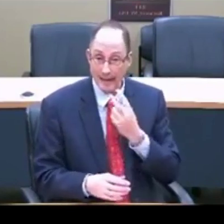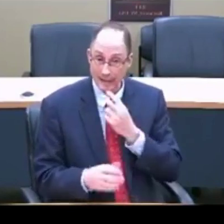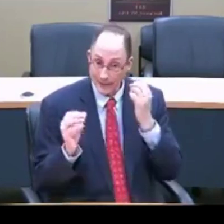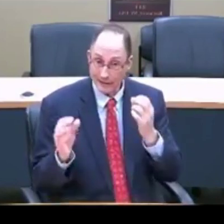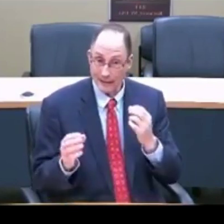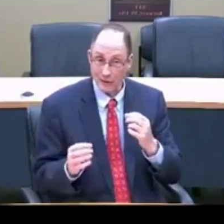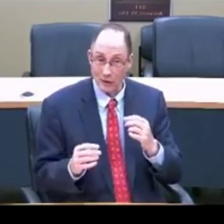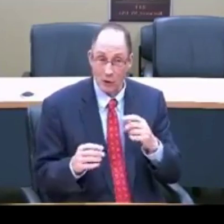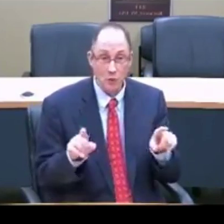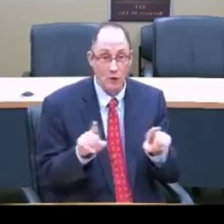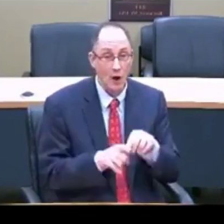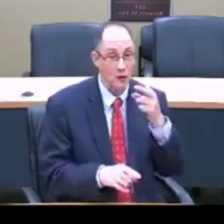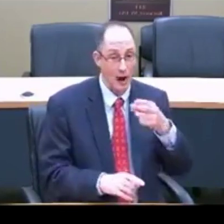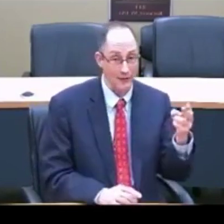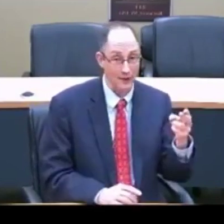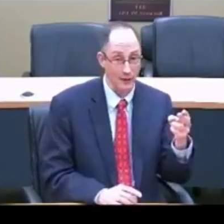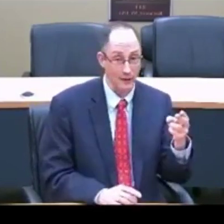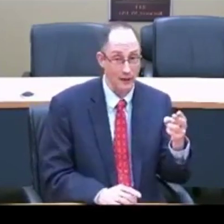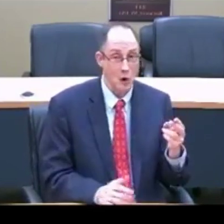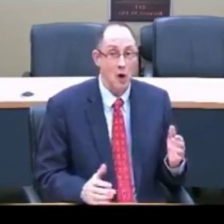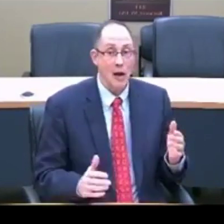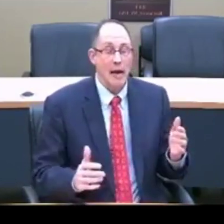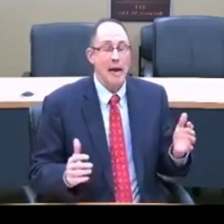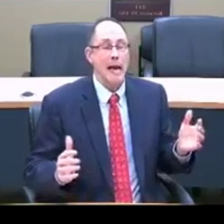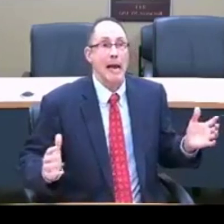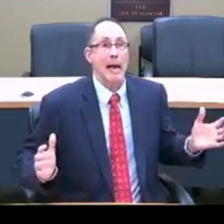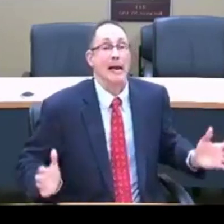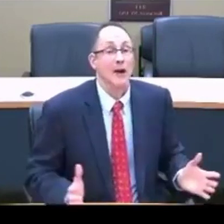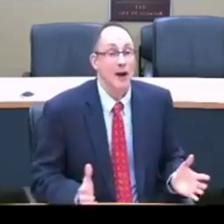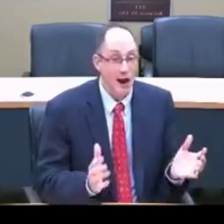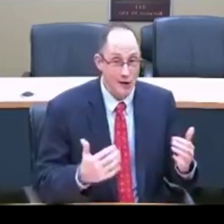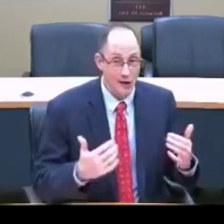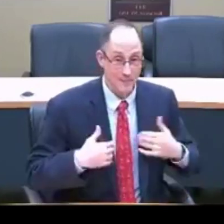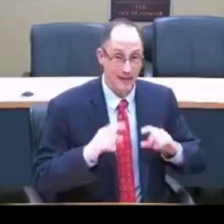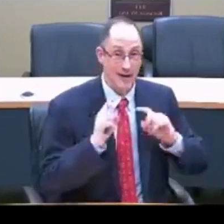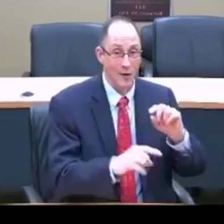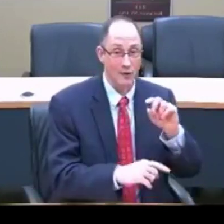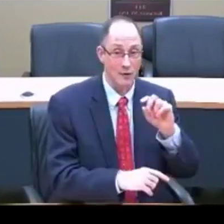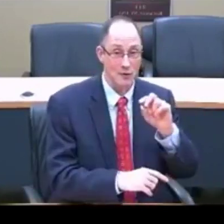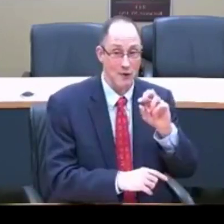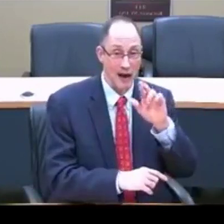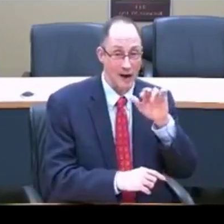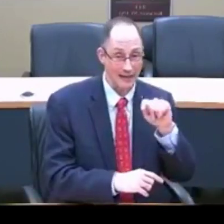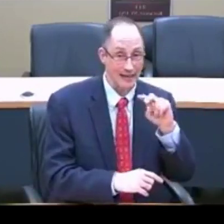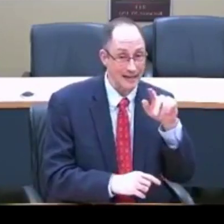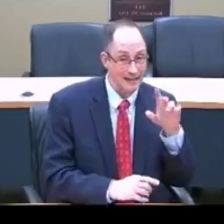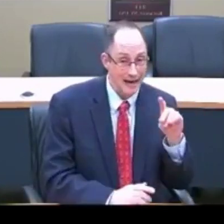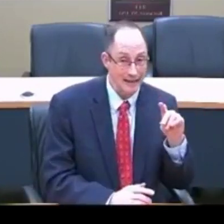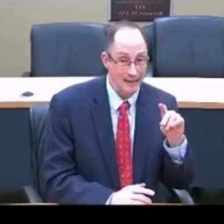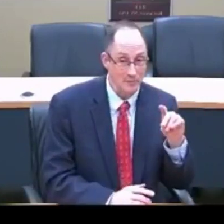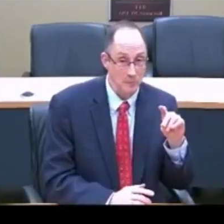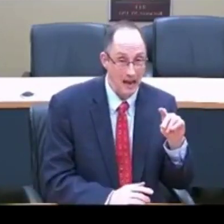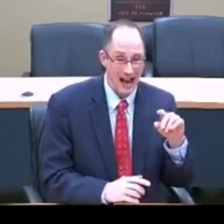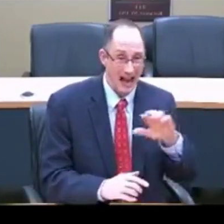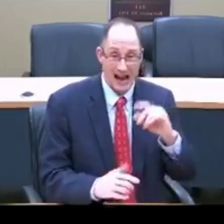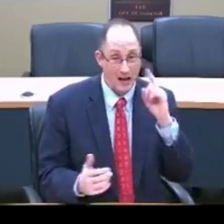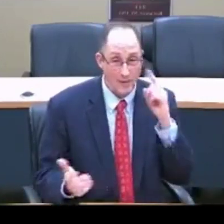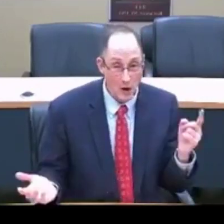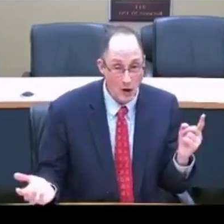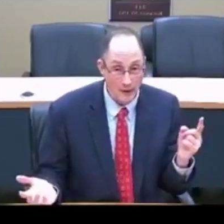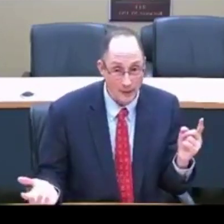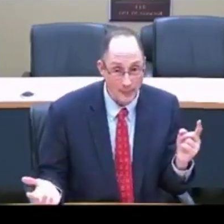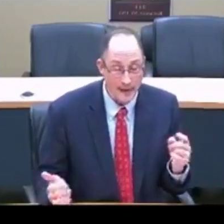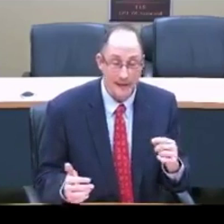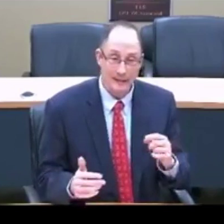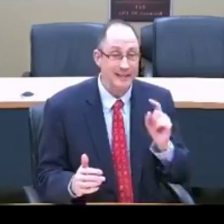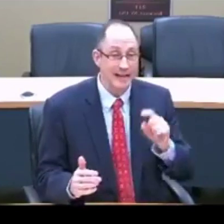my speech teacher, who's also had a hearing, encouraged me to go to RIT in NCHEDI and I never heard